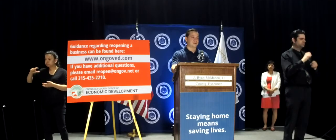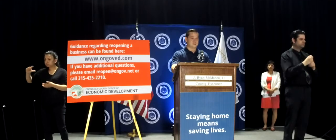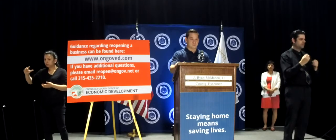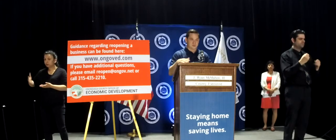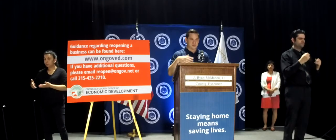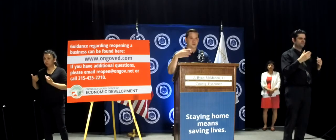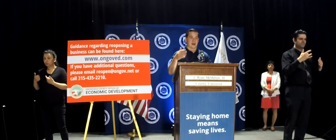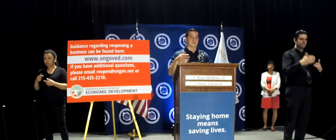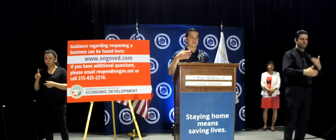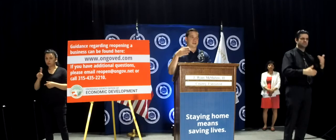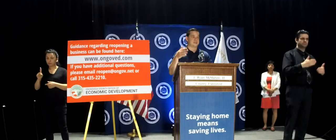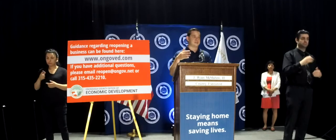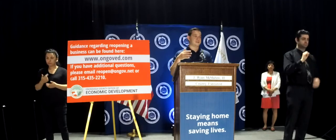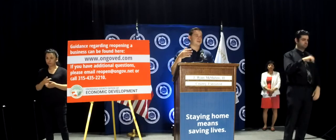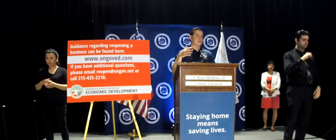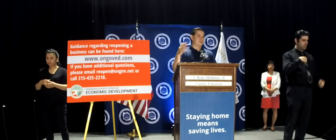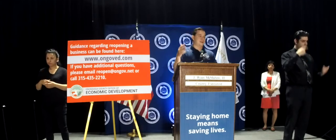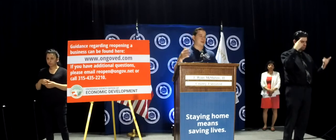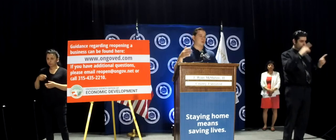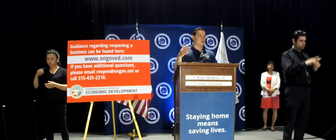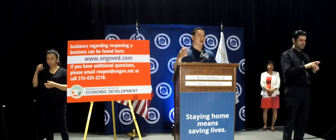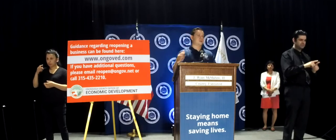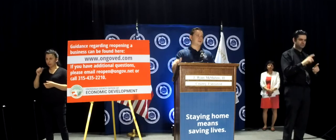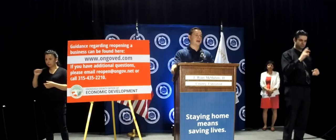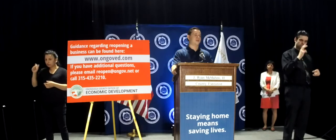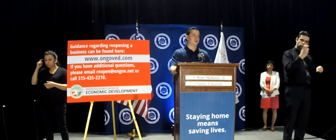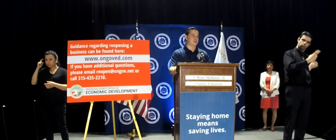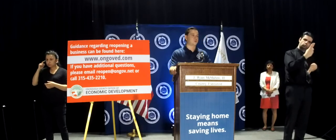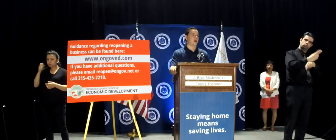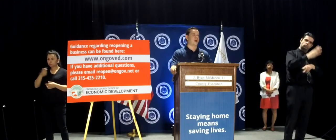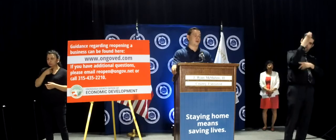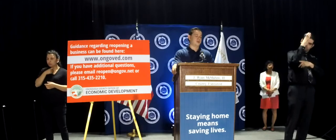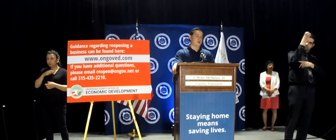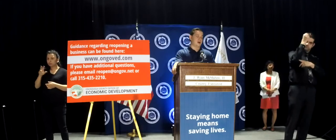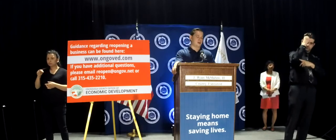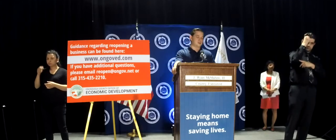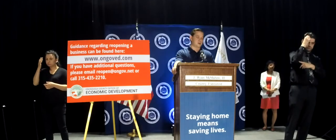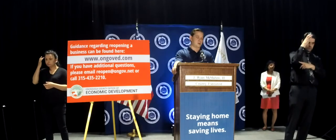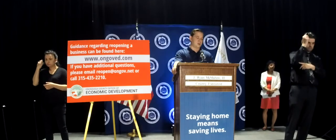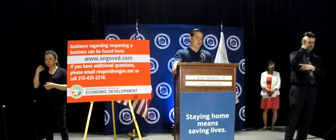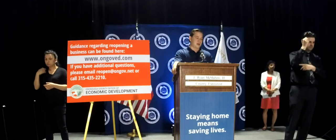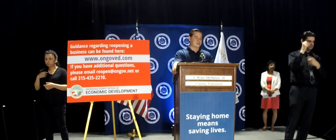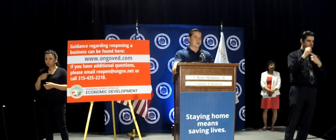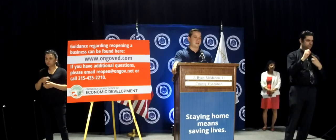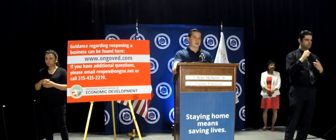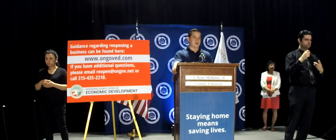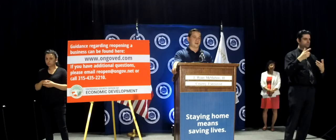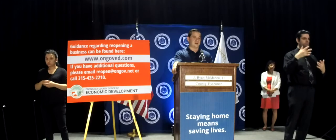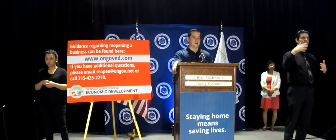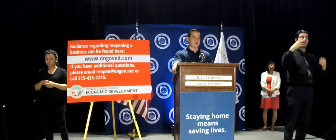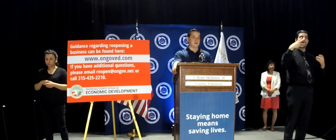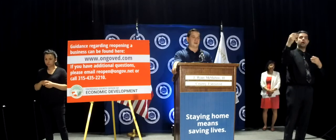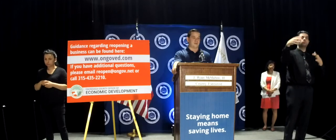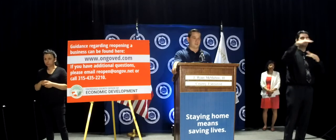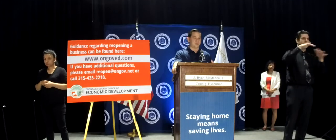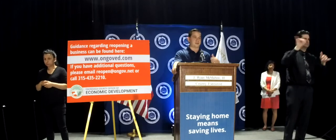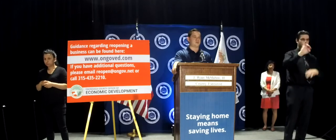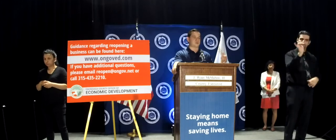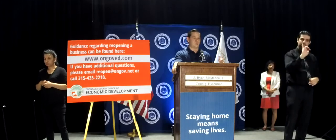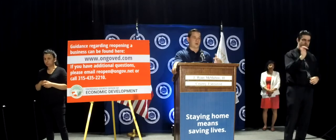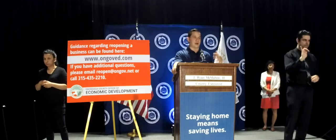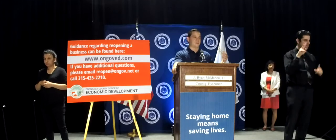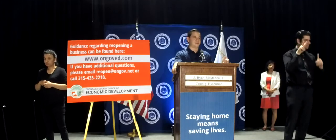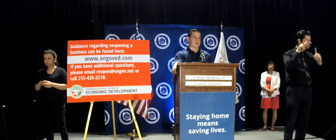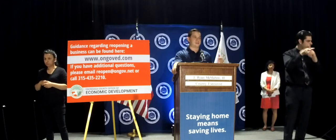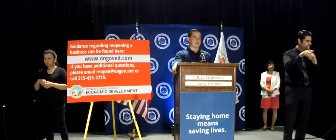agree. Let's use common sense to get when we're out together as well. So I think government can